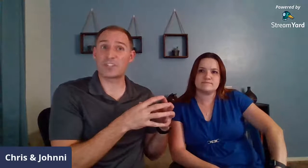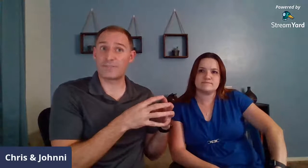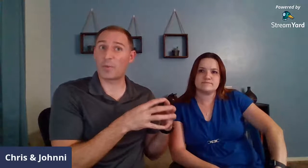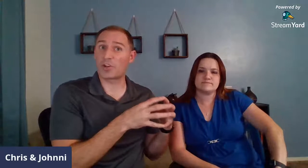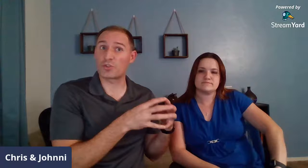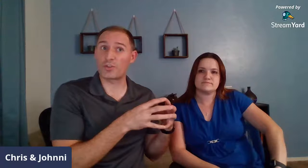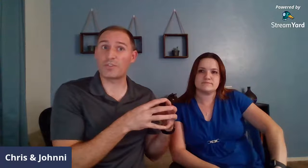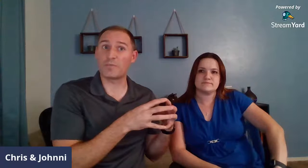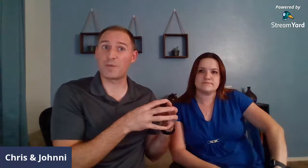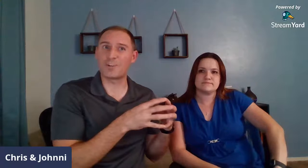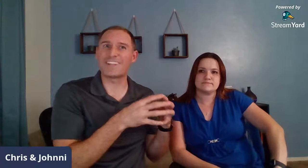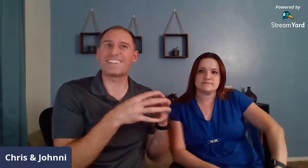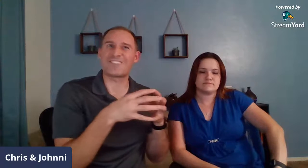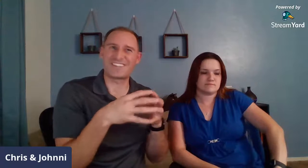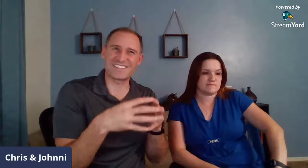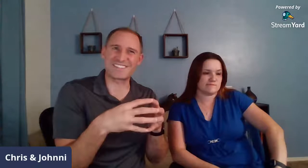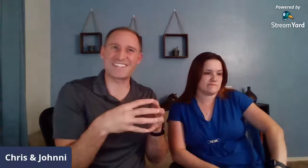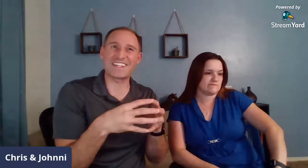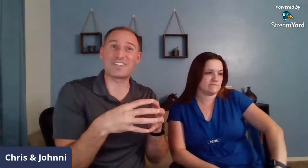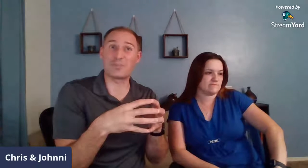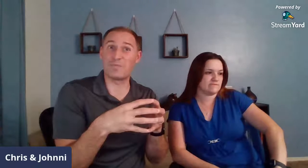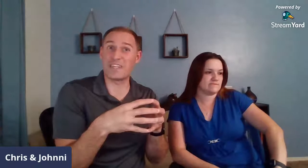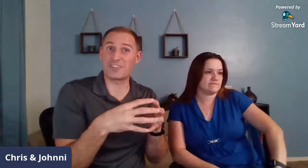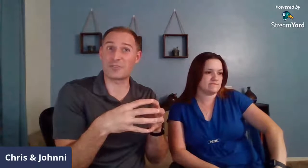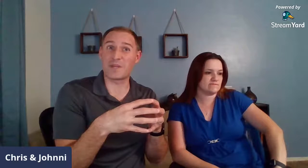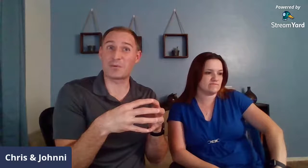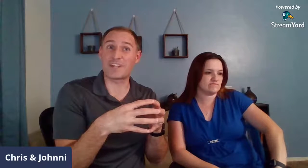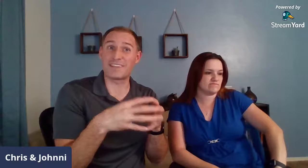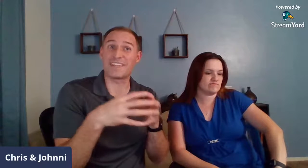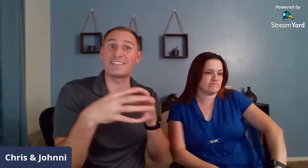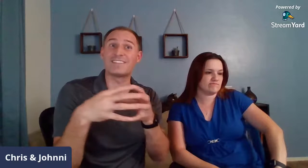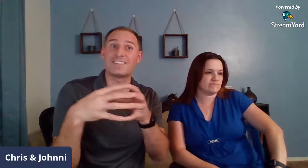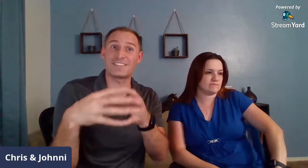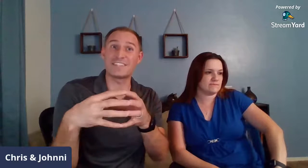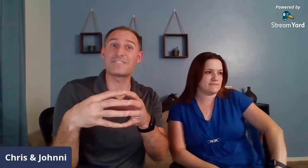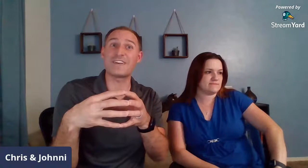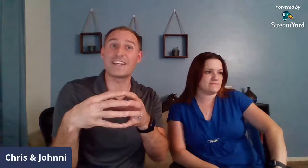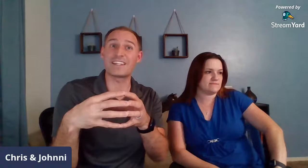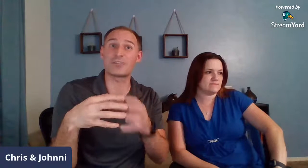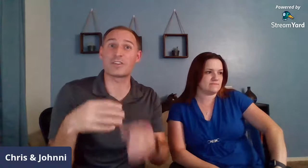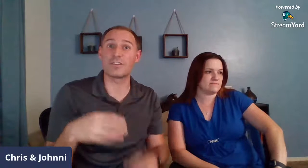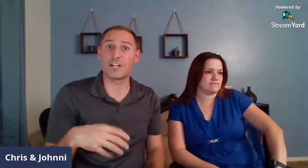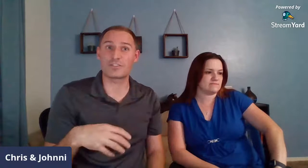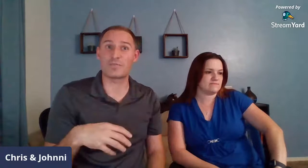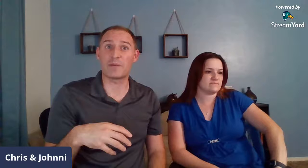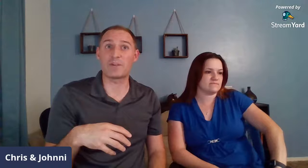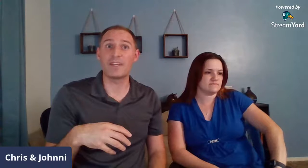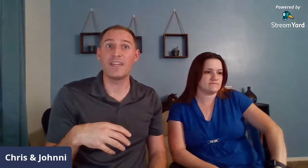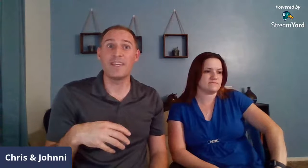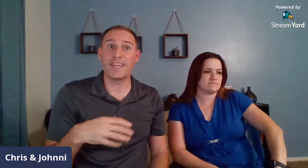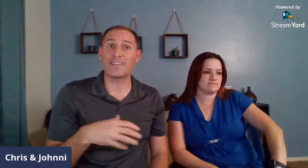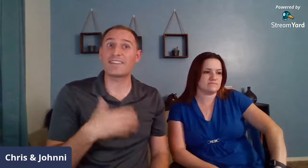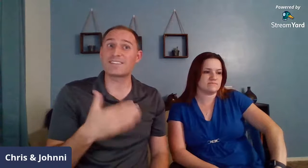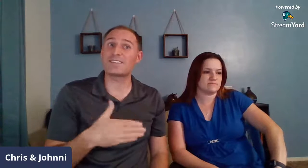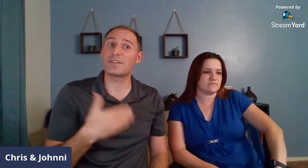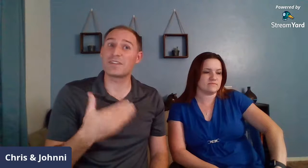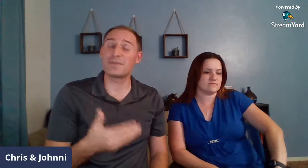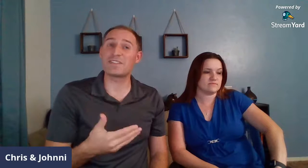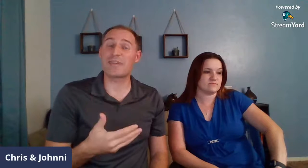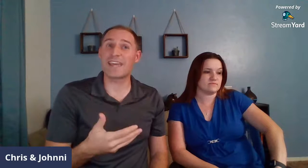from our short-term memory, transition it into a midterm memory, and then solidify it into our long-term memory. And that means that we kind